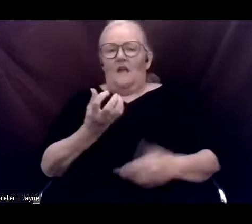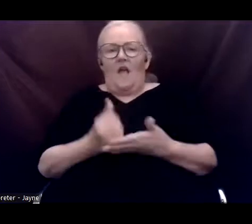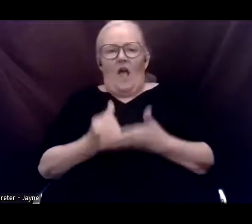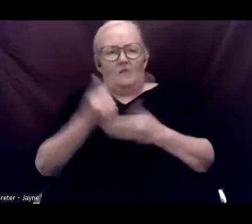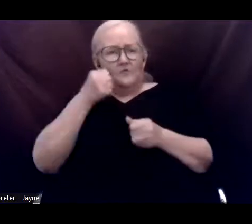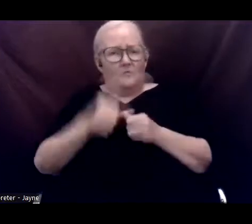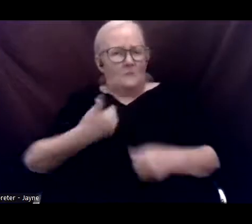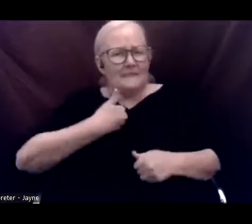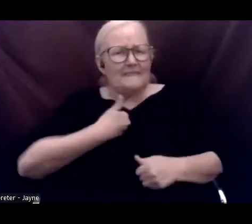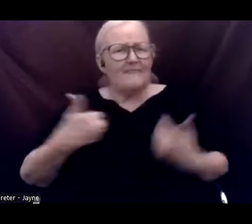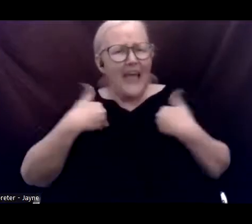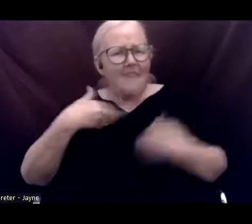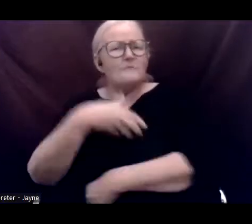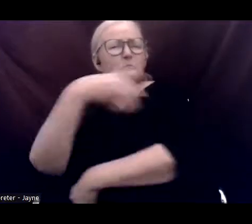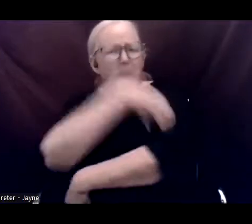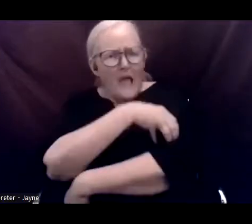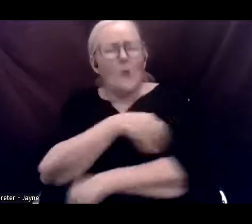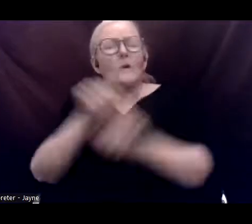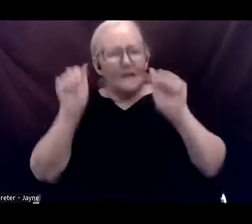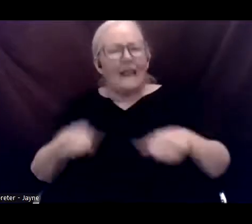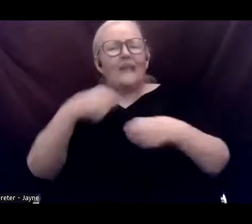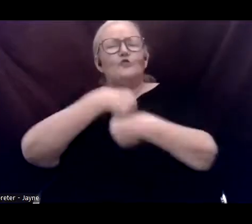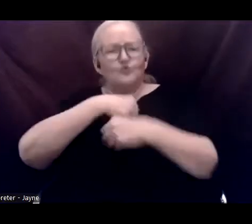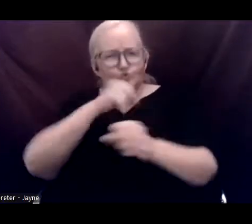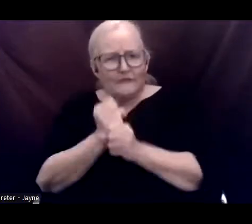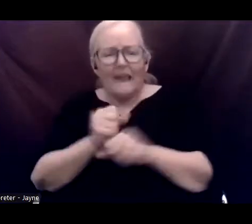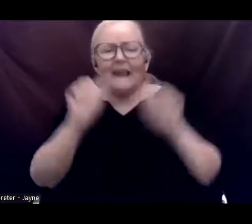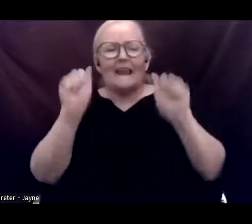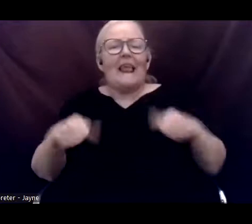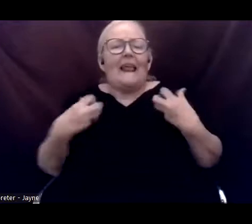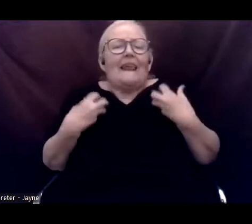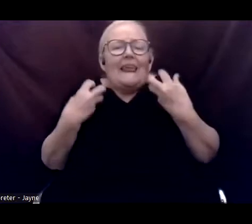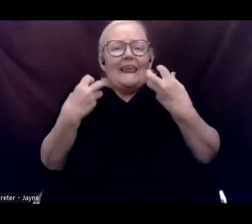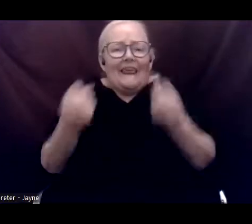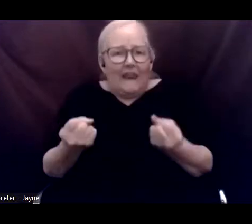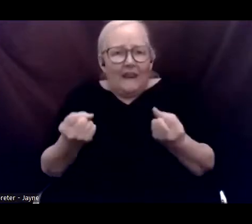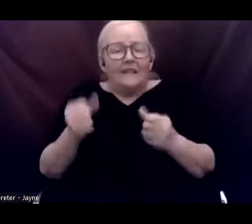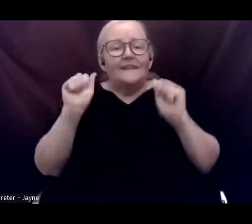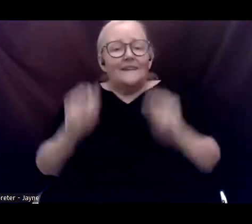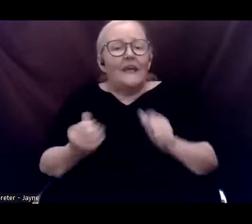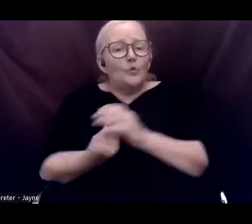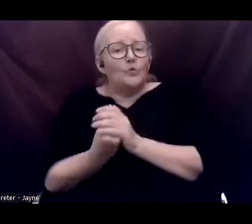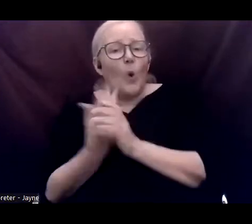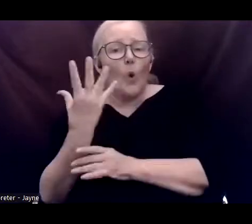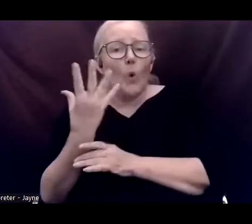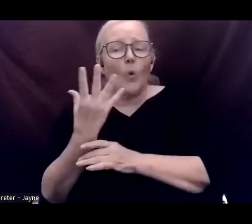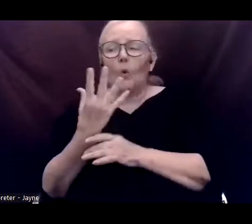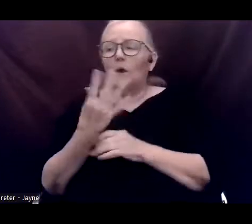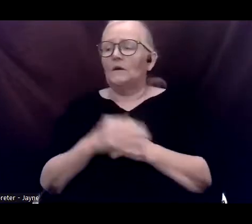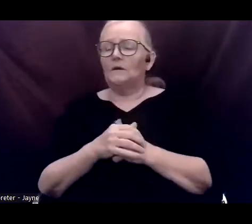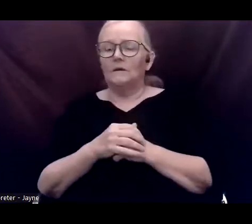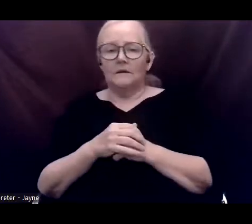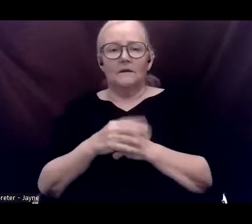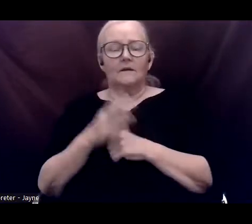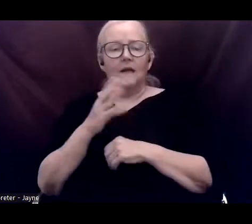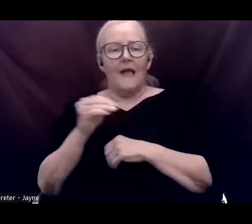power to create, to heal, to grow, and as